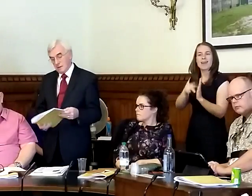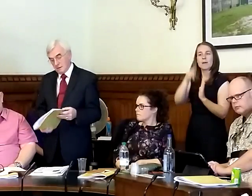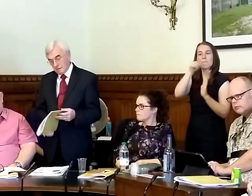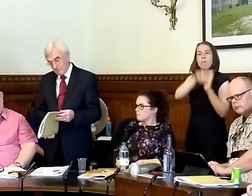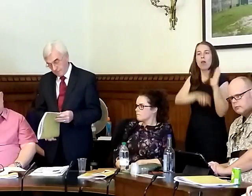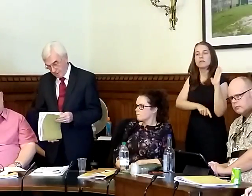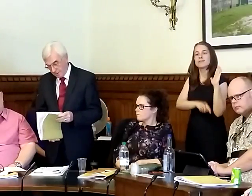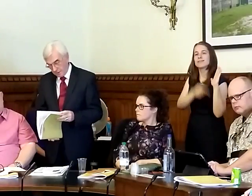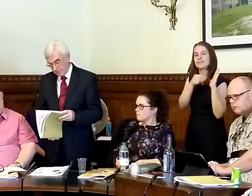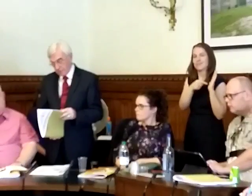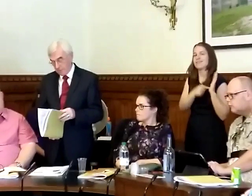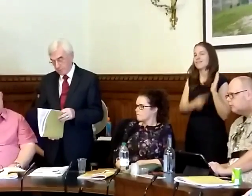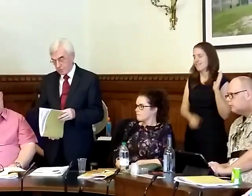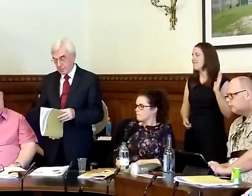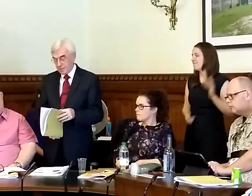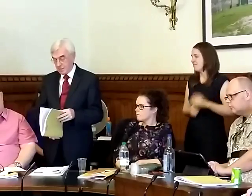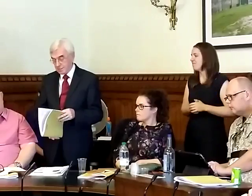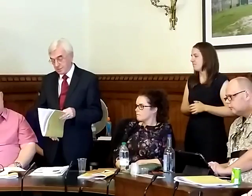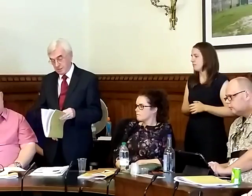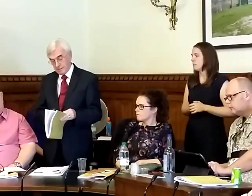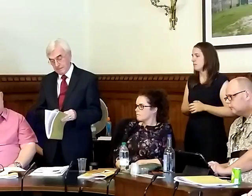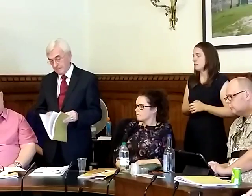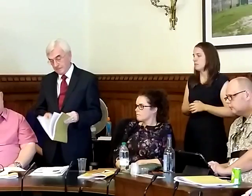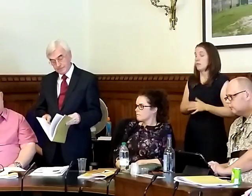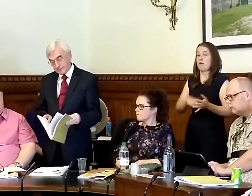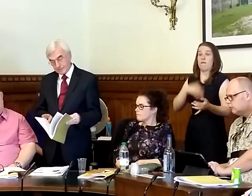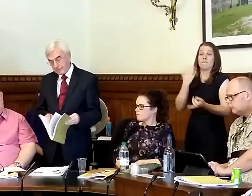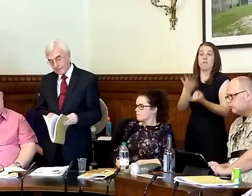implement. Finally, let me just say this.